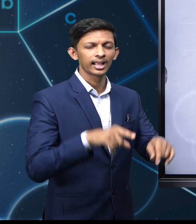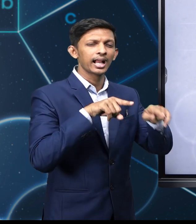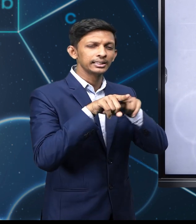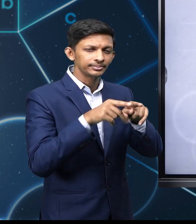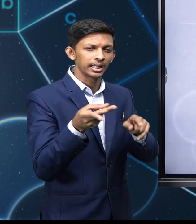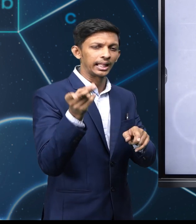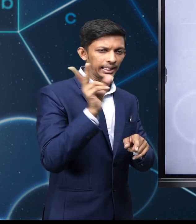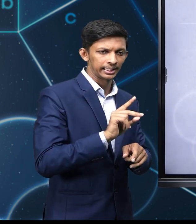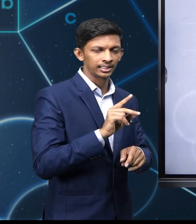Example: